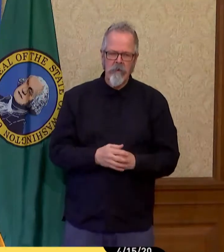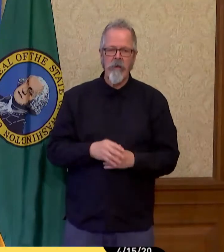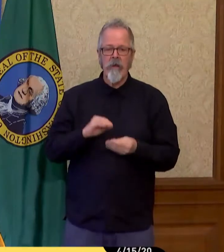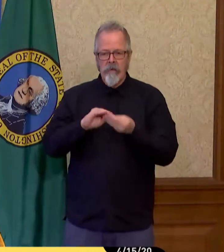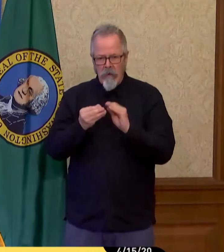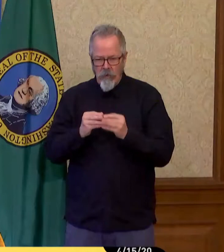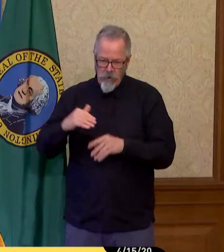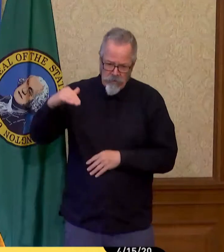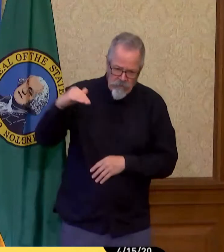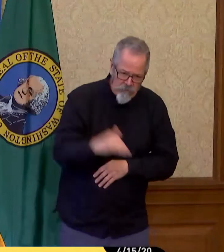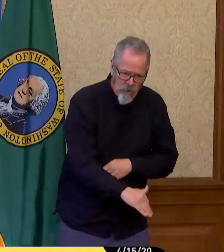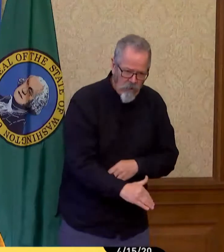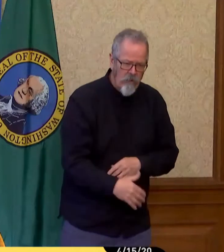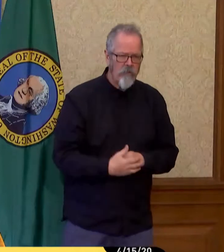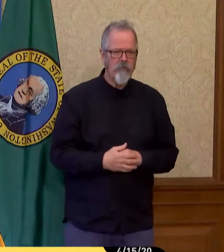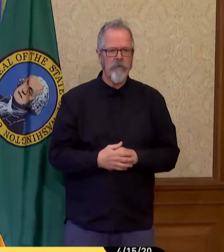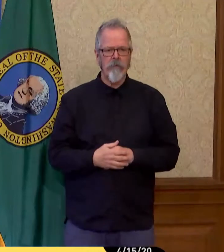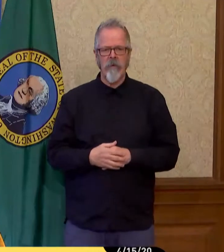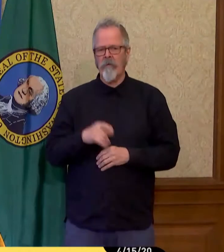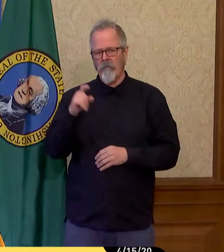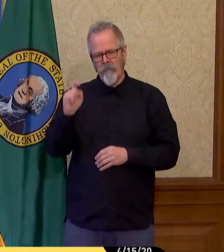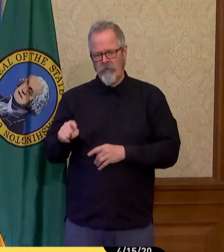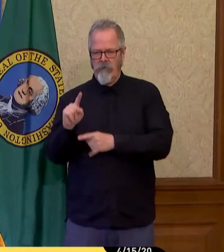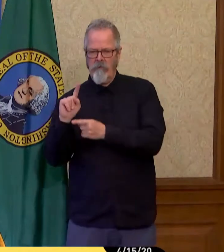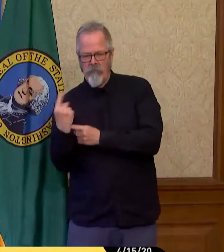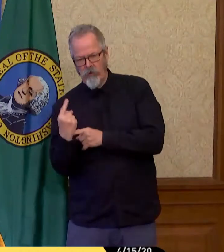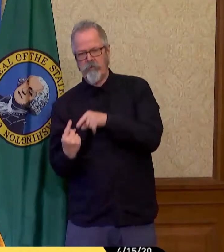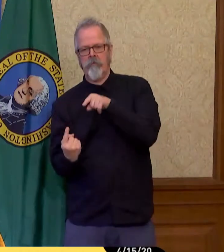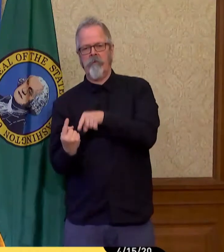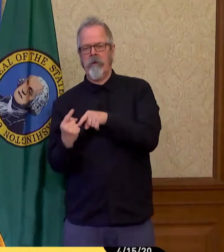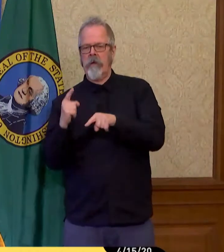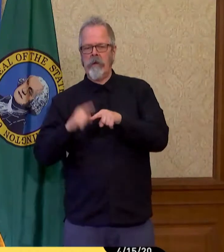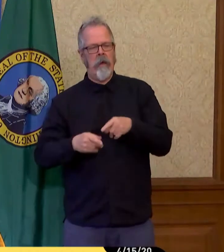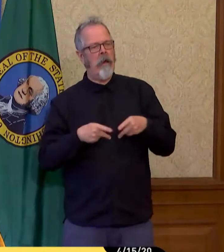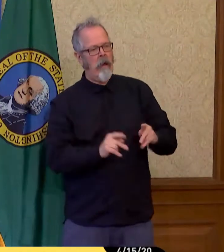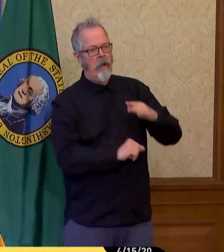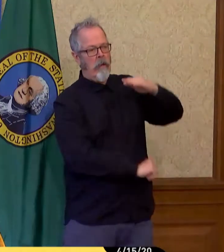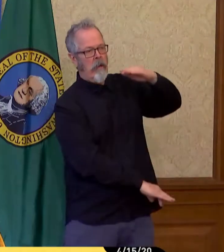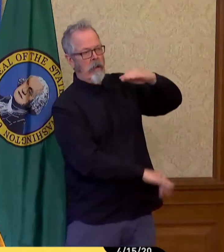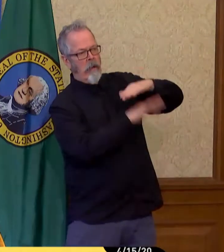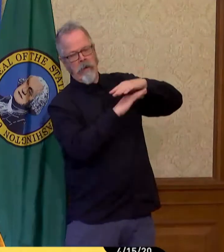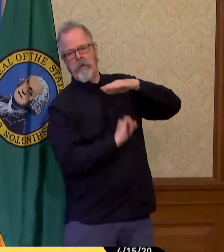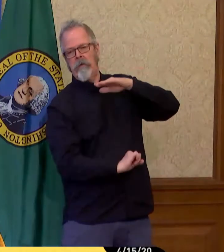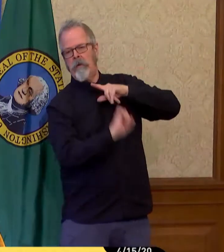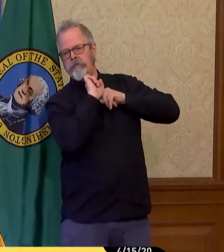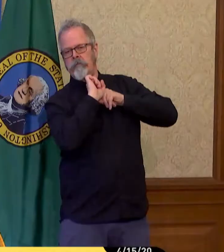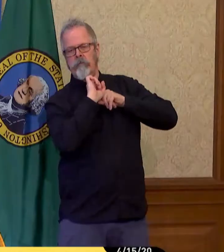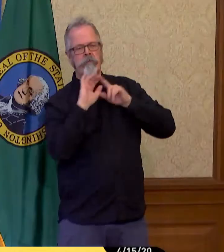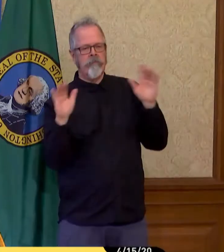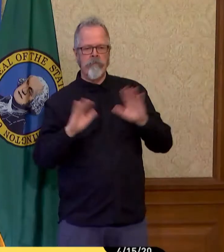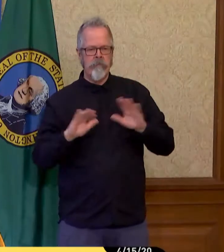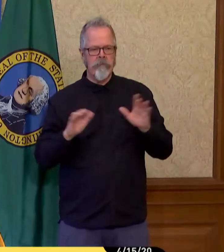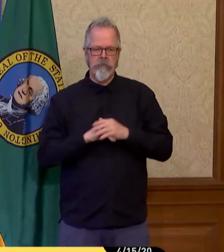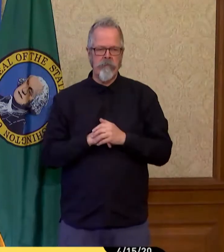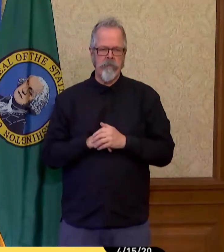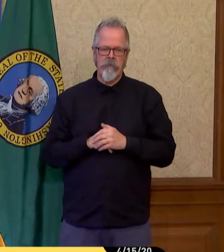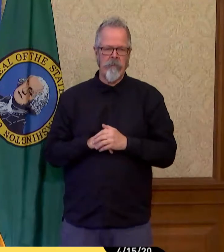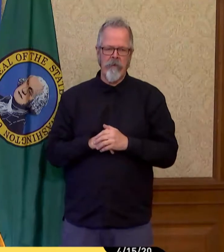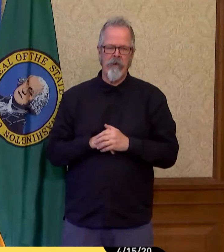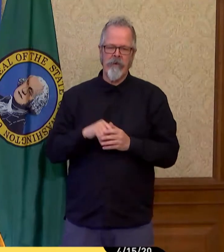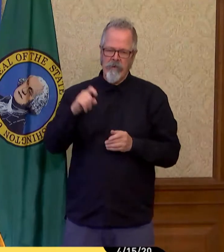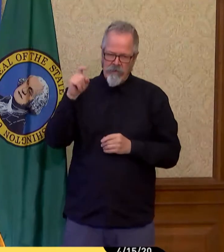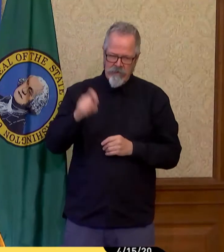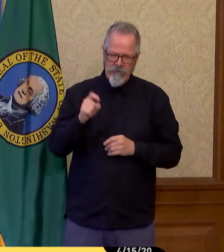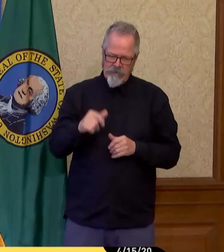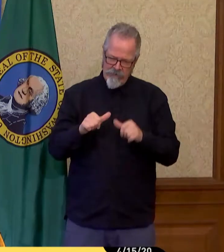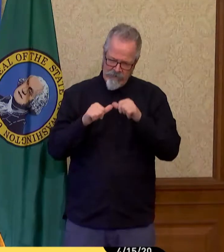when we have driven this infection low enough to justify removing some of our social distancing. And we hope